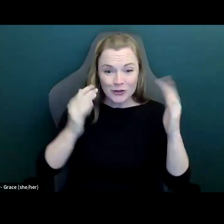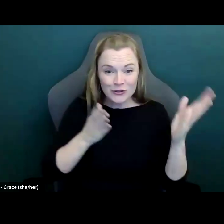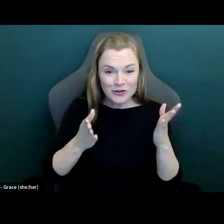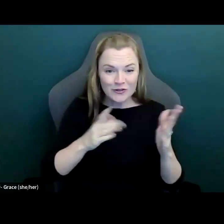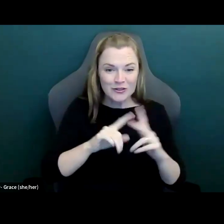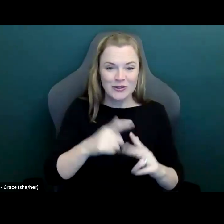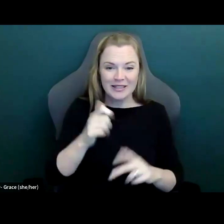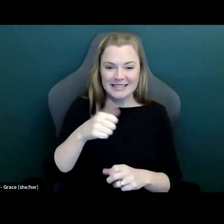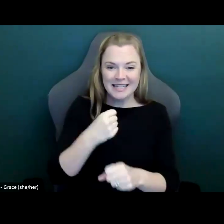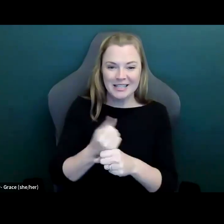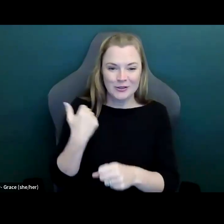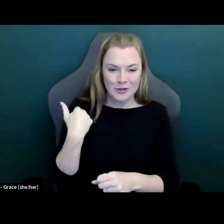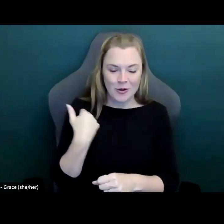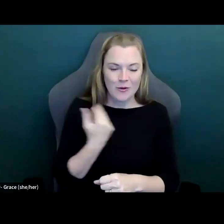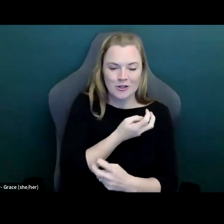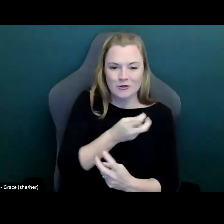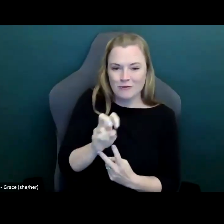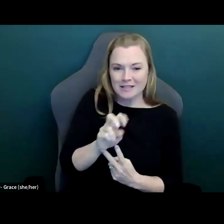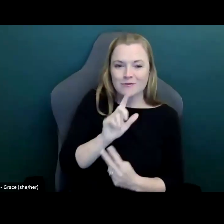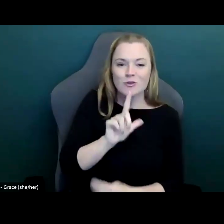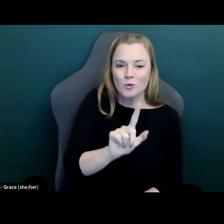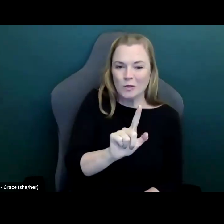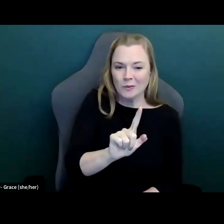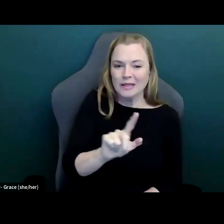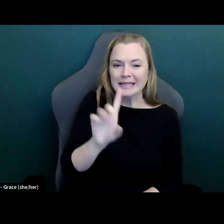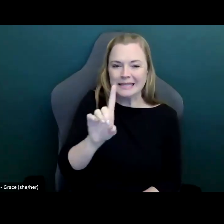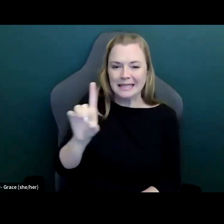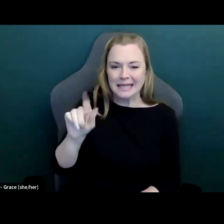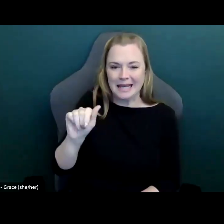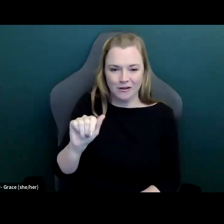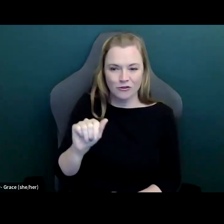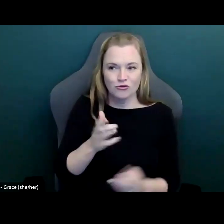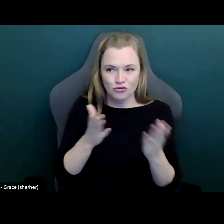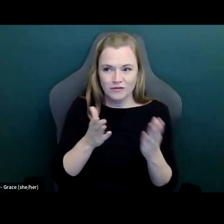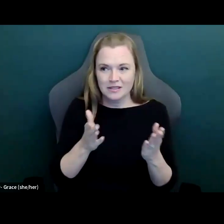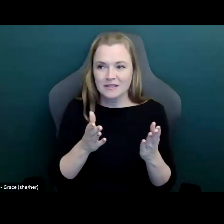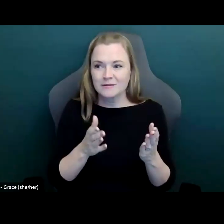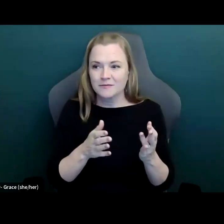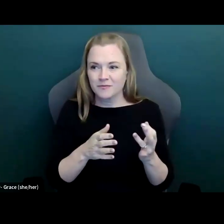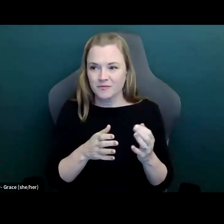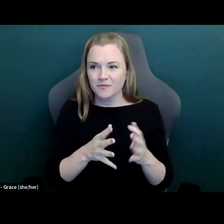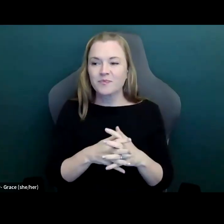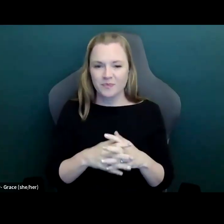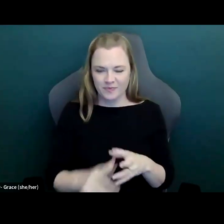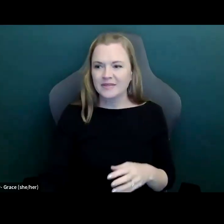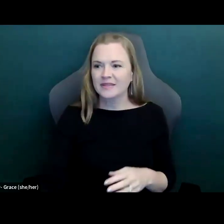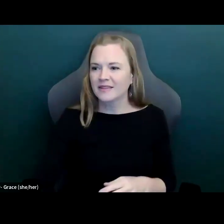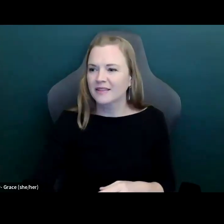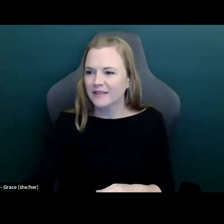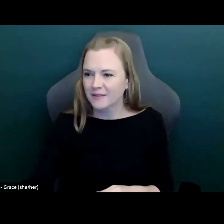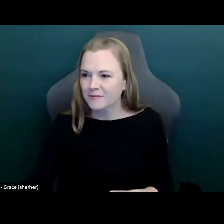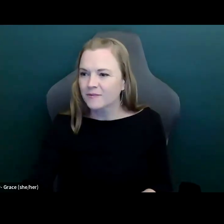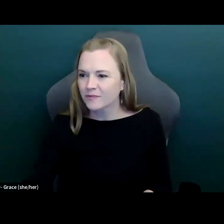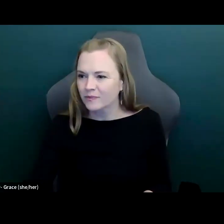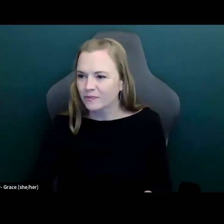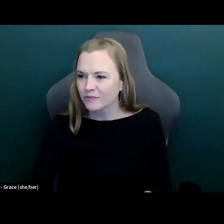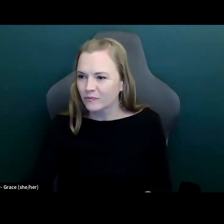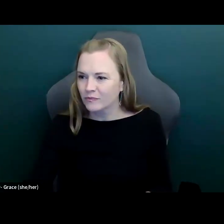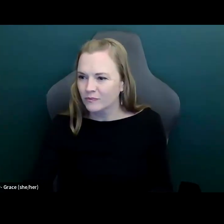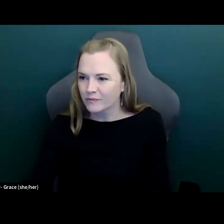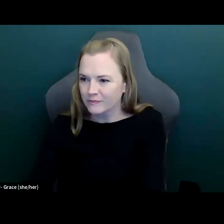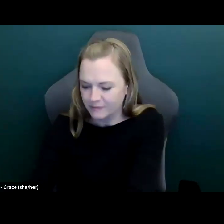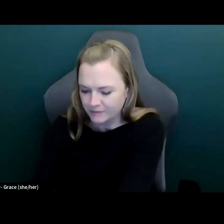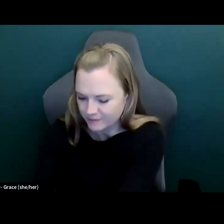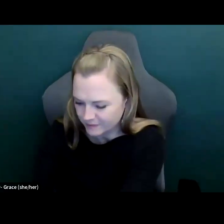to DDA services at the age of 21. And at that time, we chose a traditional agency to provide personal supports and